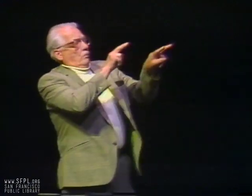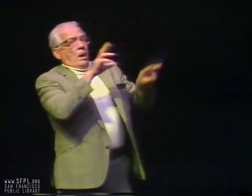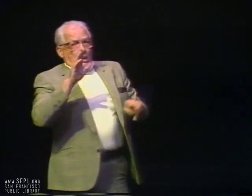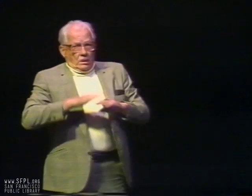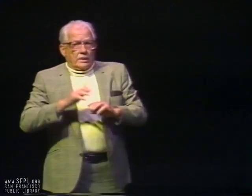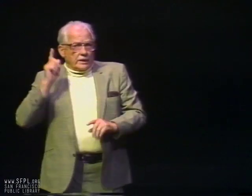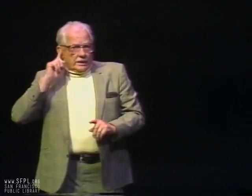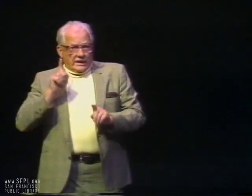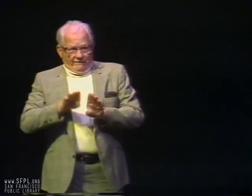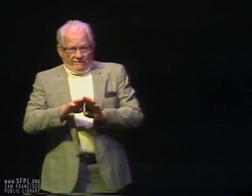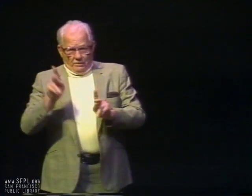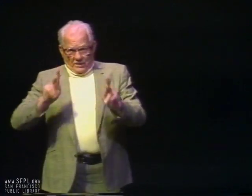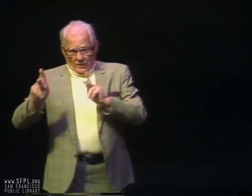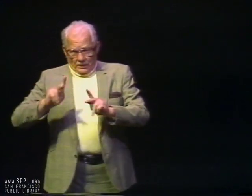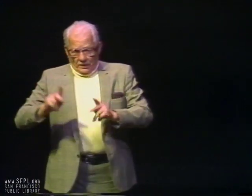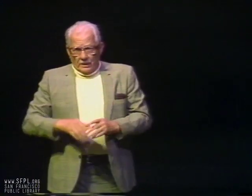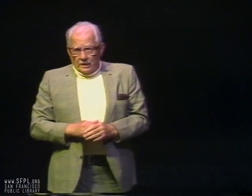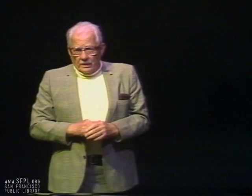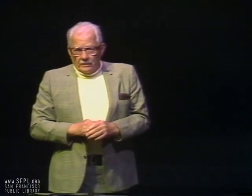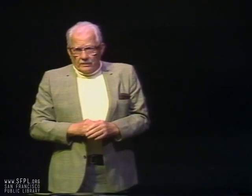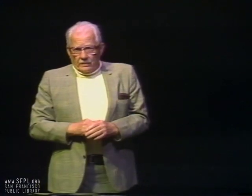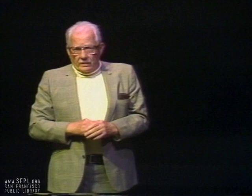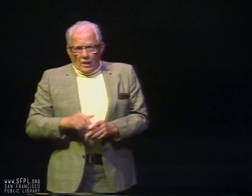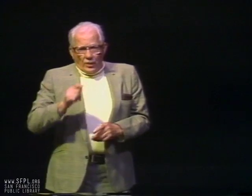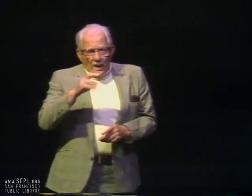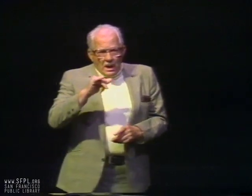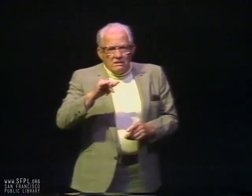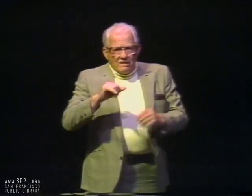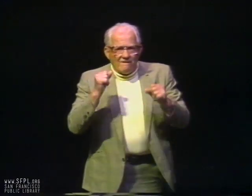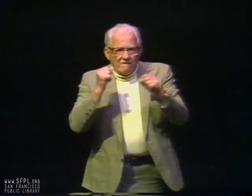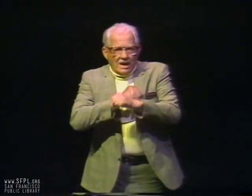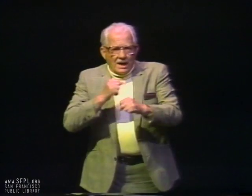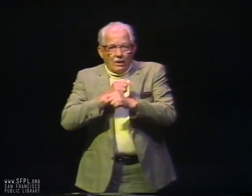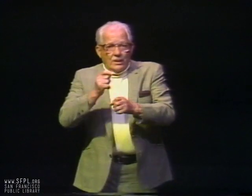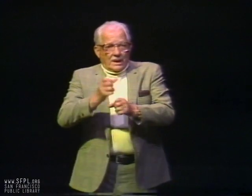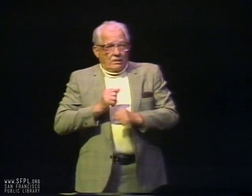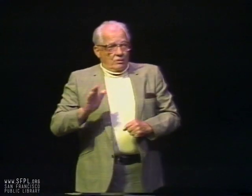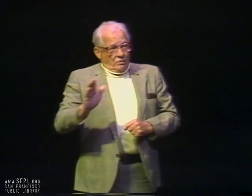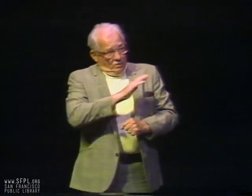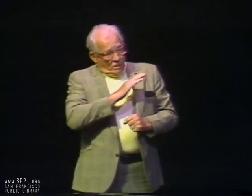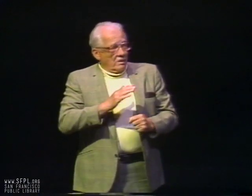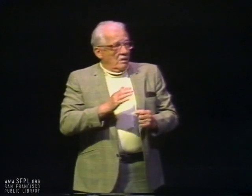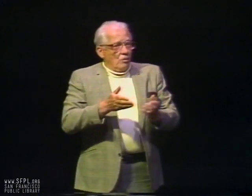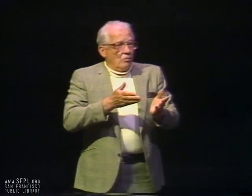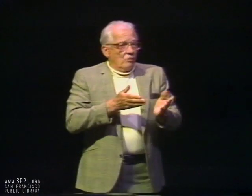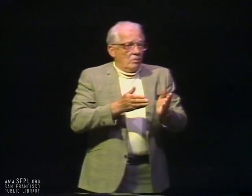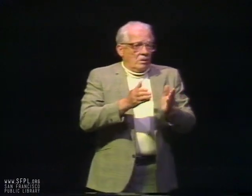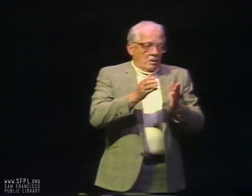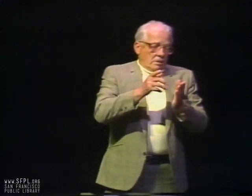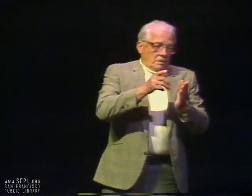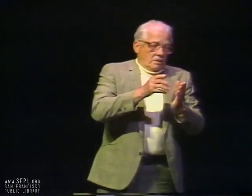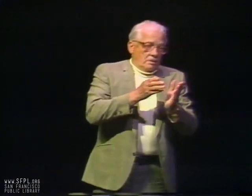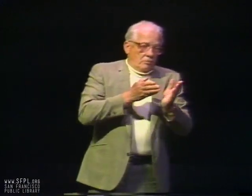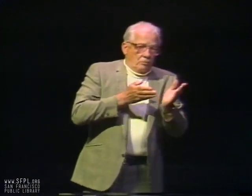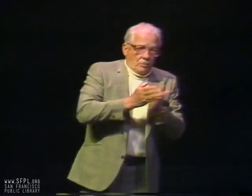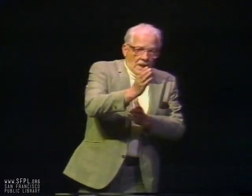second-class citizens, but as equals. Leaders are now helping us to secure our civil rights, to prevent discrimination